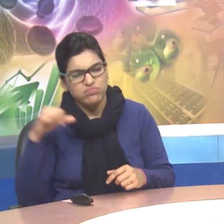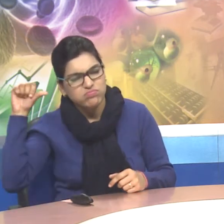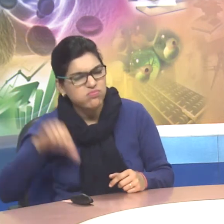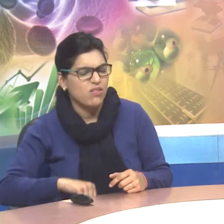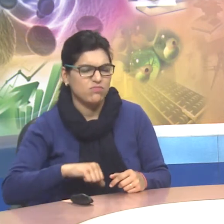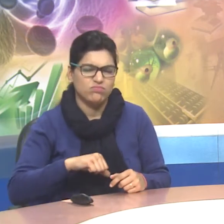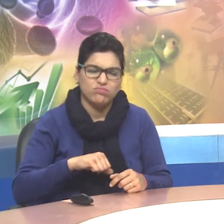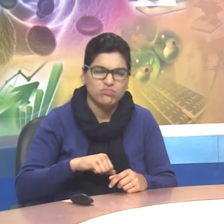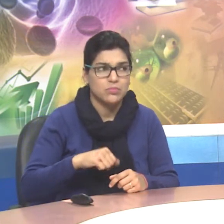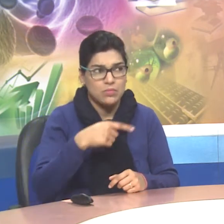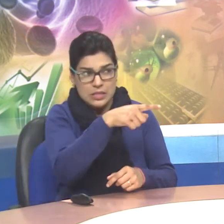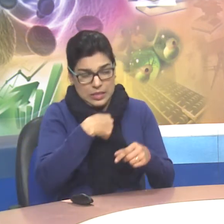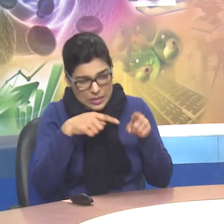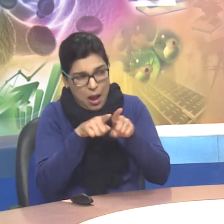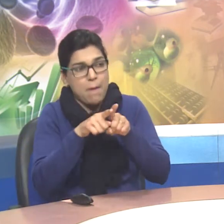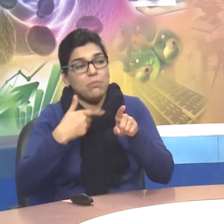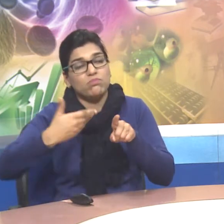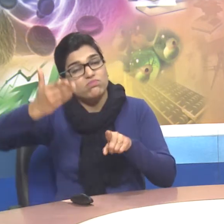You look wonderful,